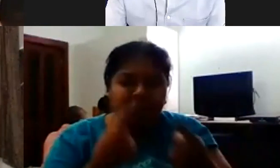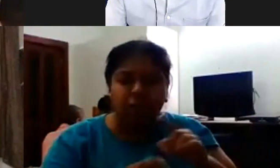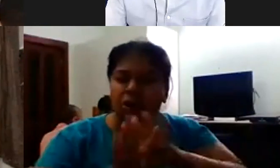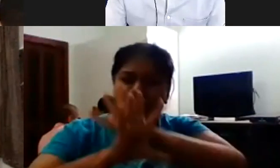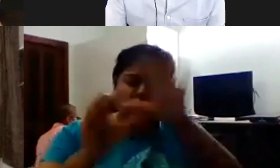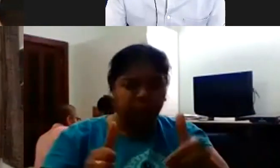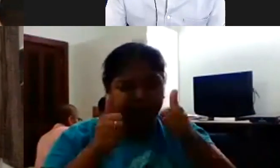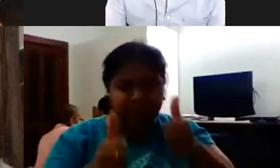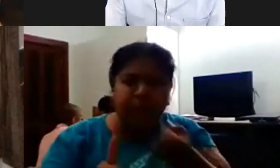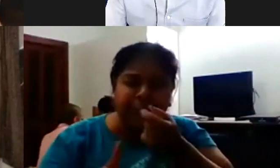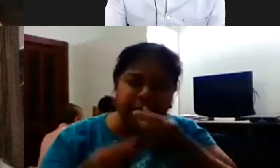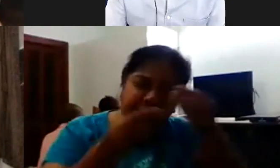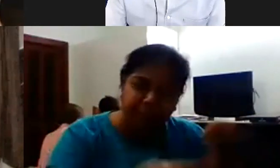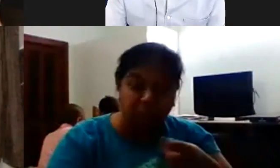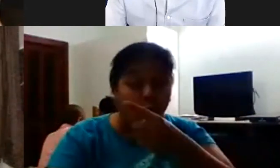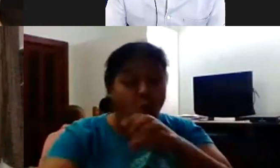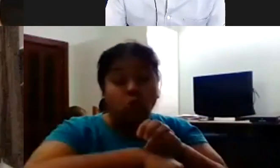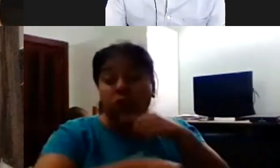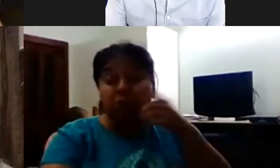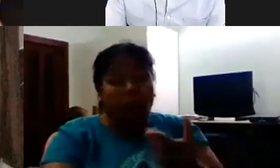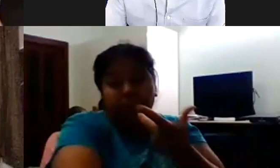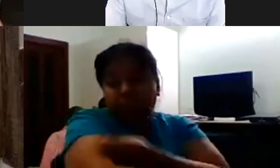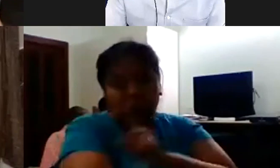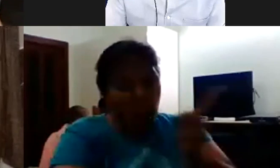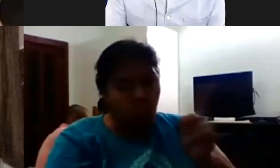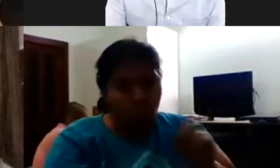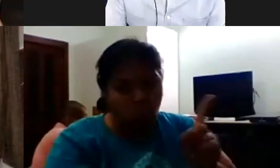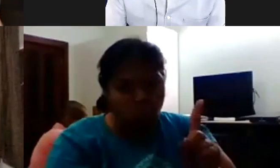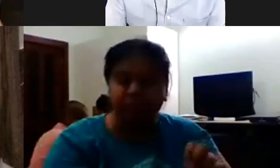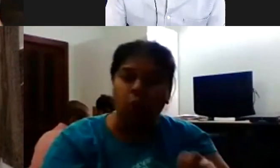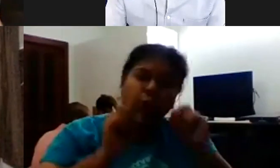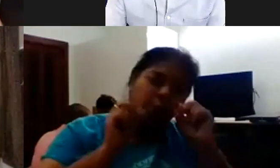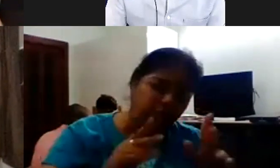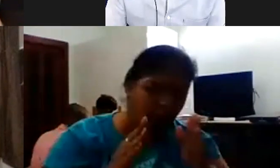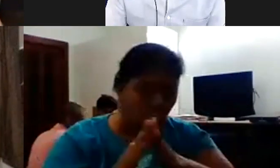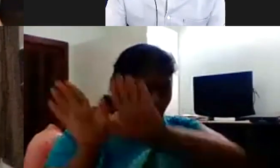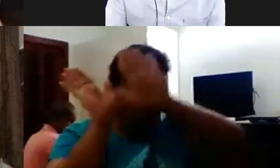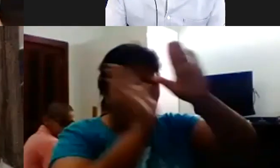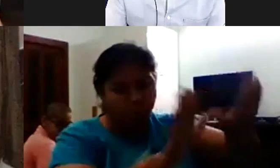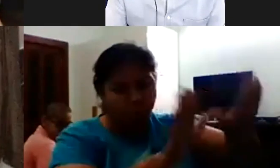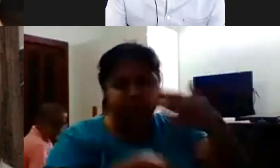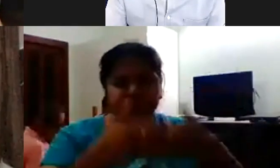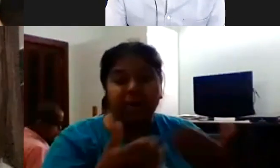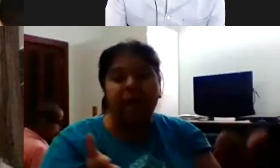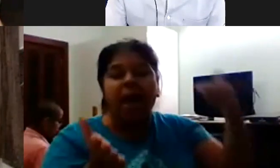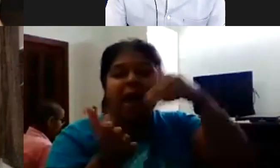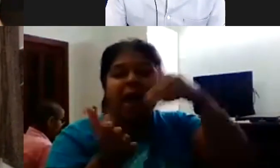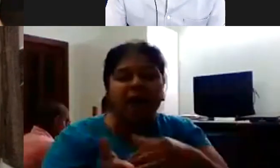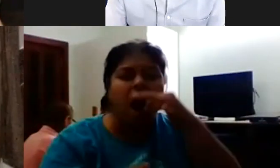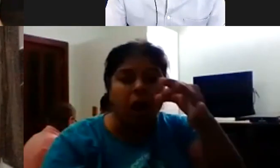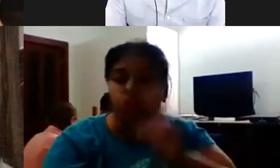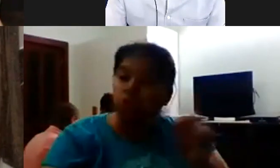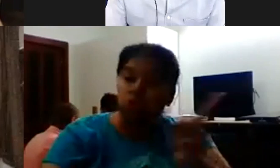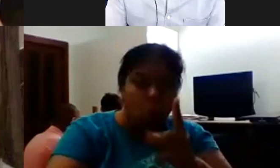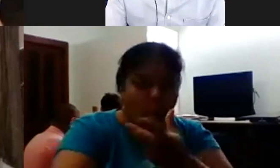so they took him to that hospital. He took the medicine and everything. The doctor said, "Don't go for the vaccine." Like, fine. He went back home,